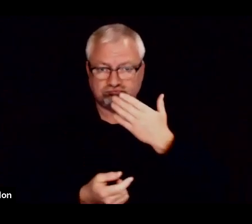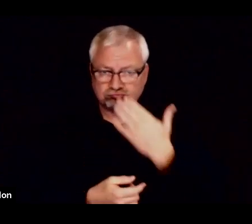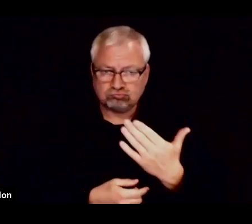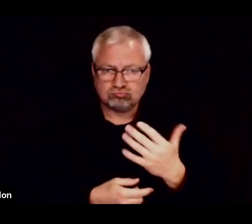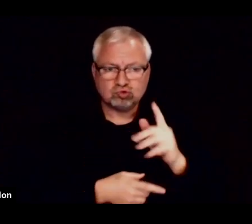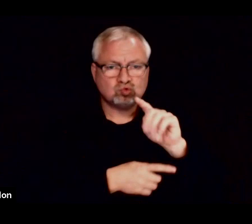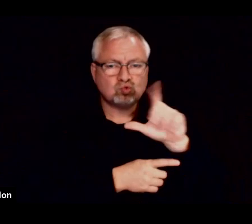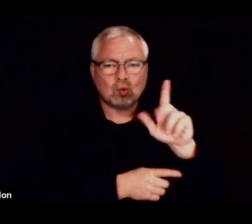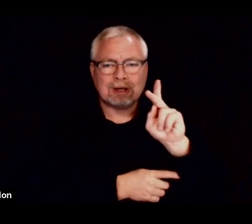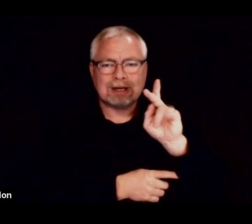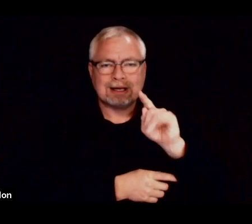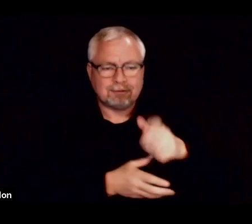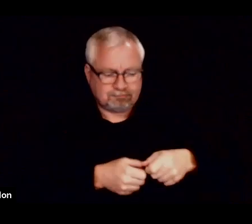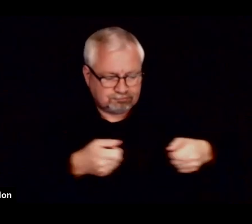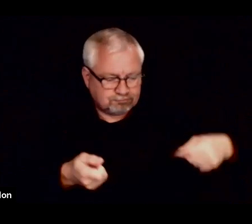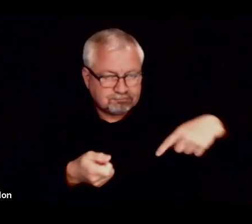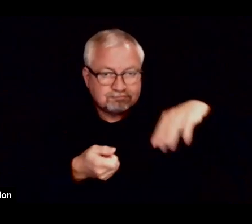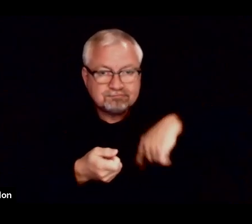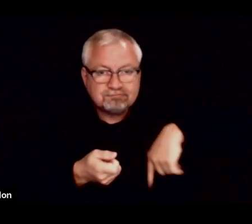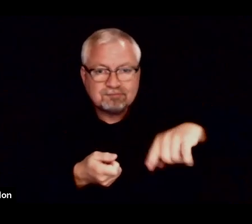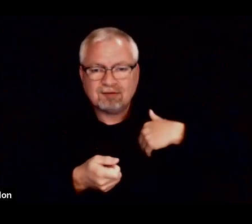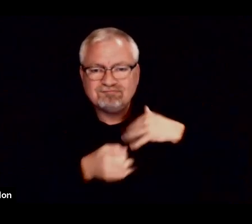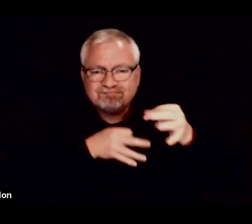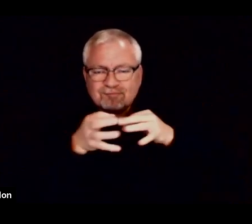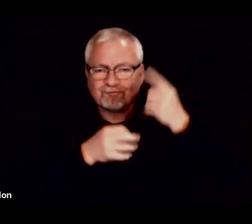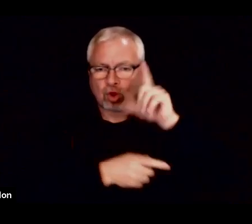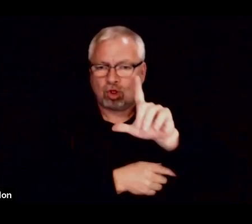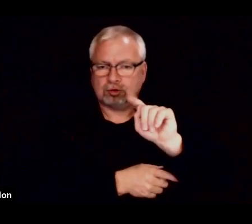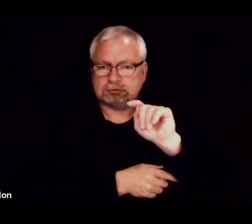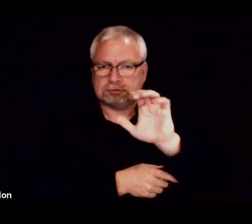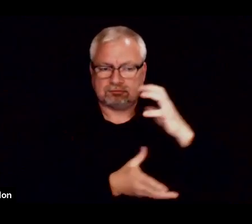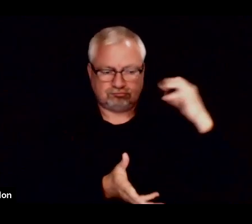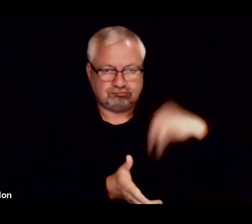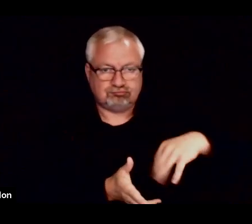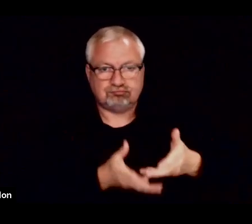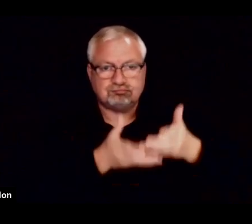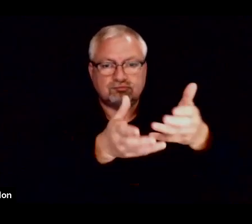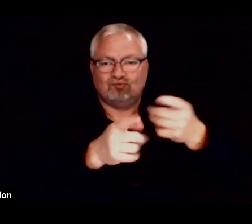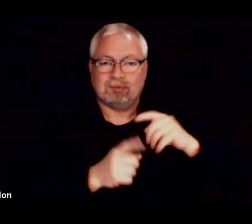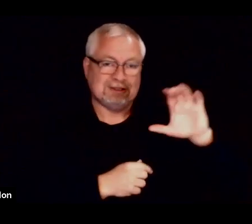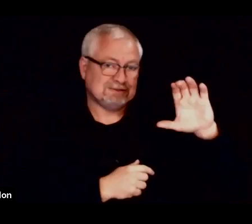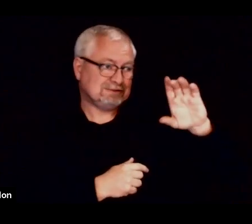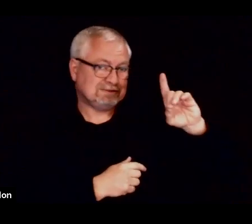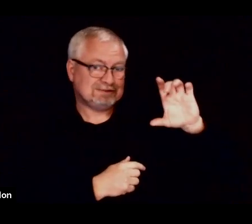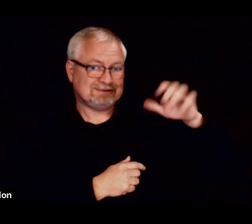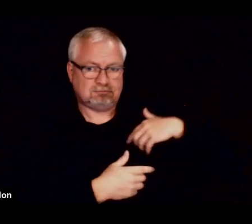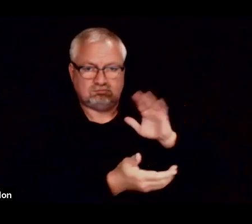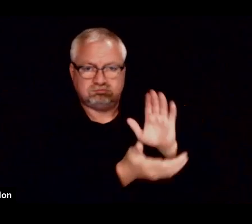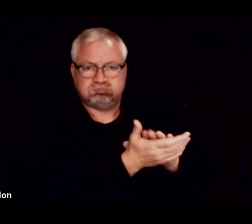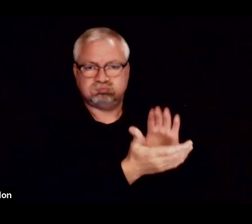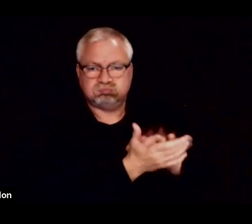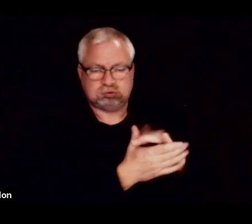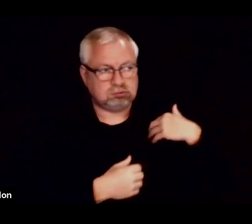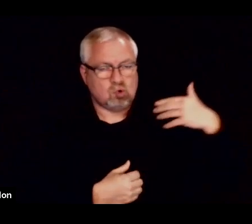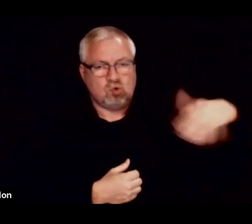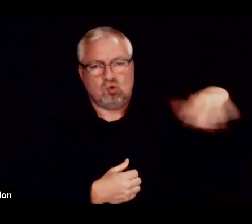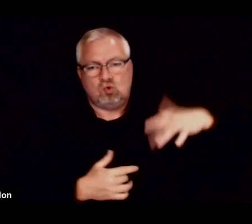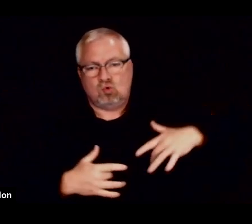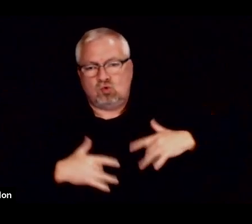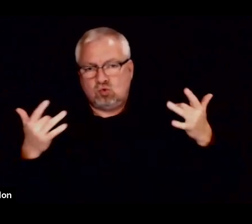some fantastic feedback from the CDC on as well. That this toolkit